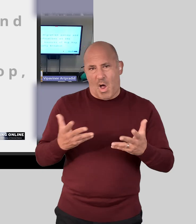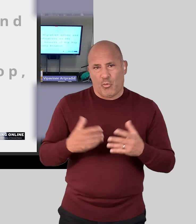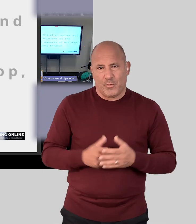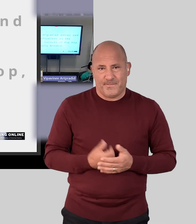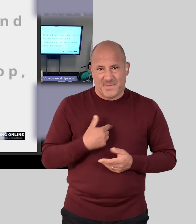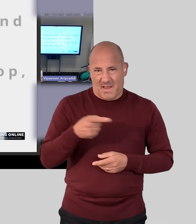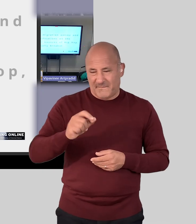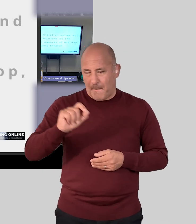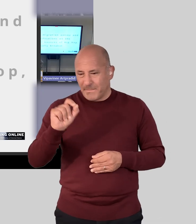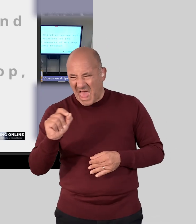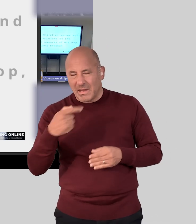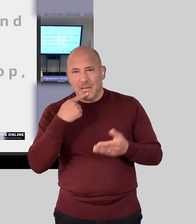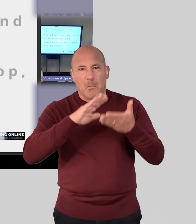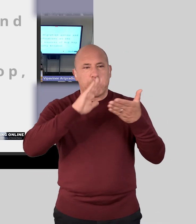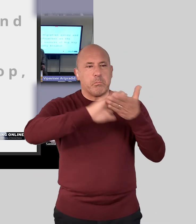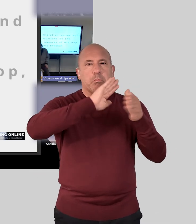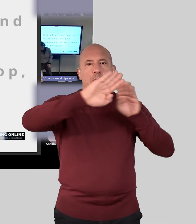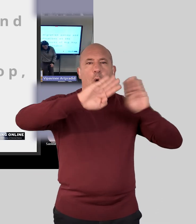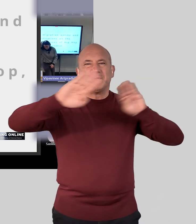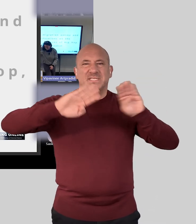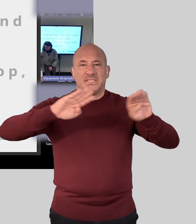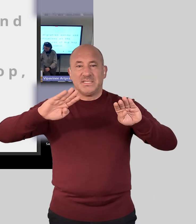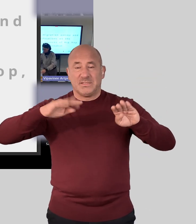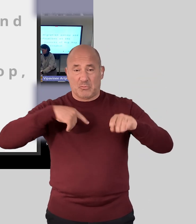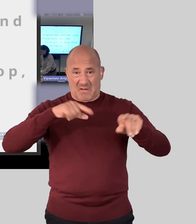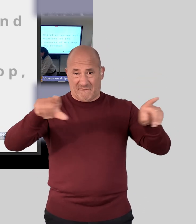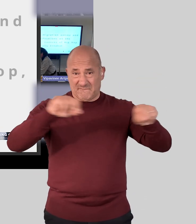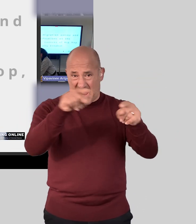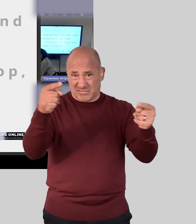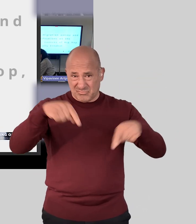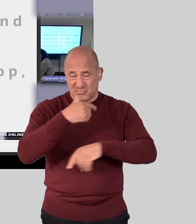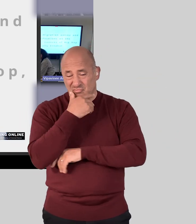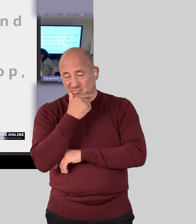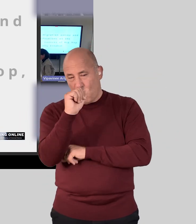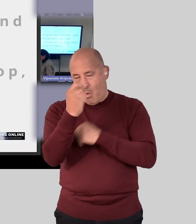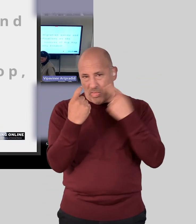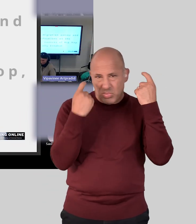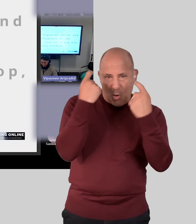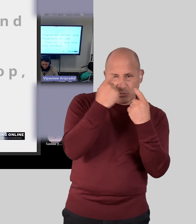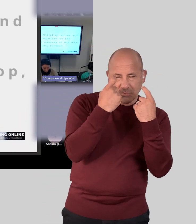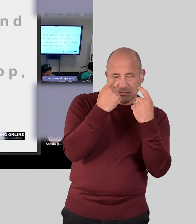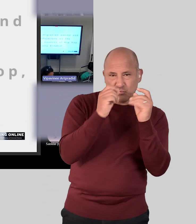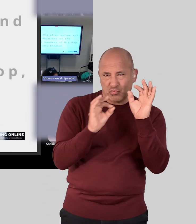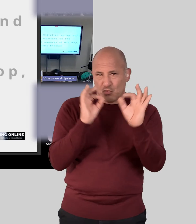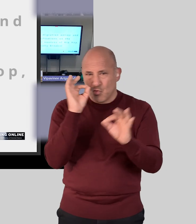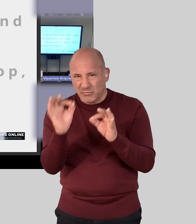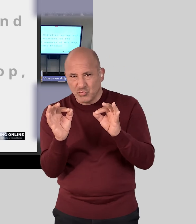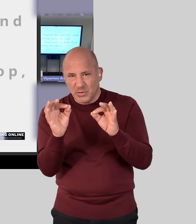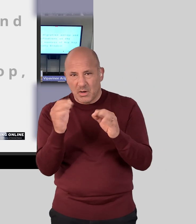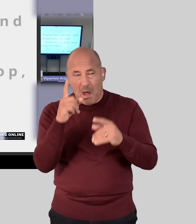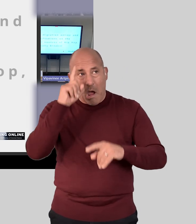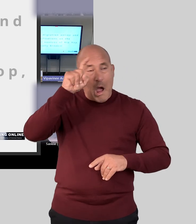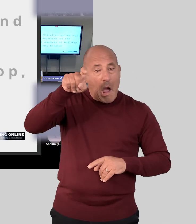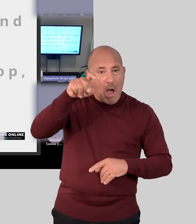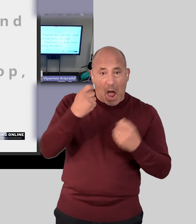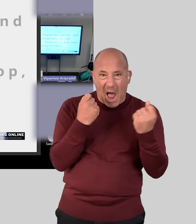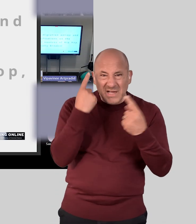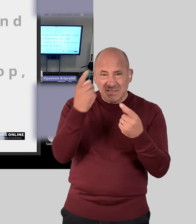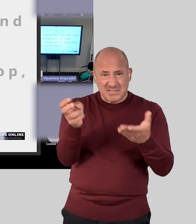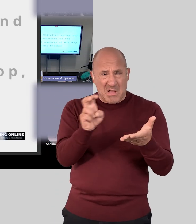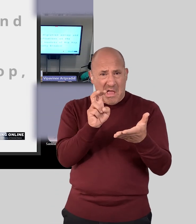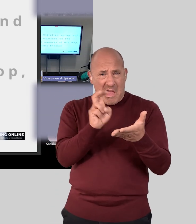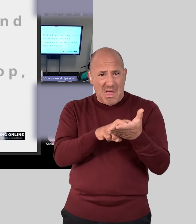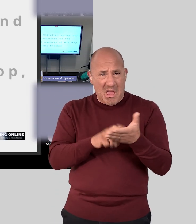We'd now like to invite you to use the pens and post-its to write down your thoughts, questions, solutions, or ideas you have